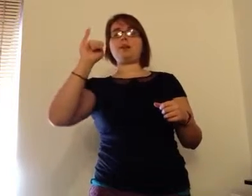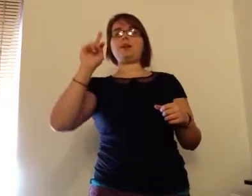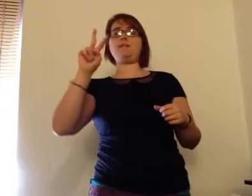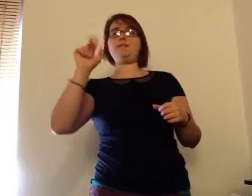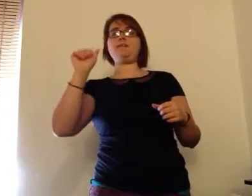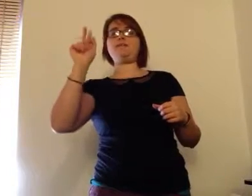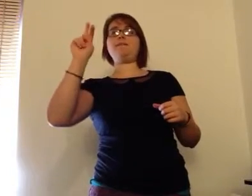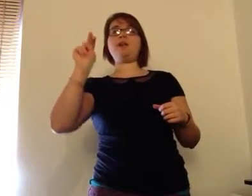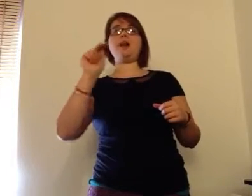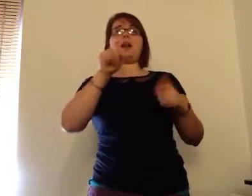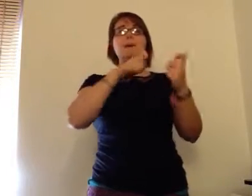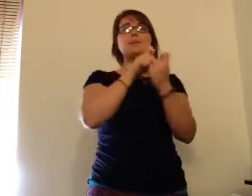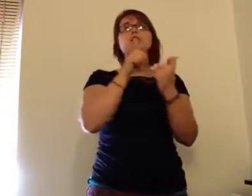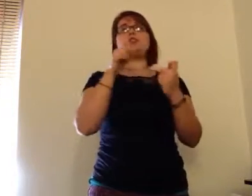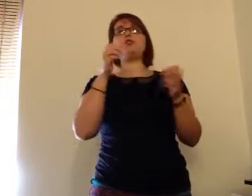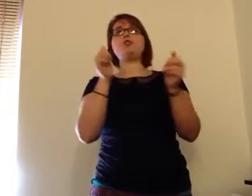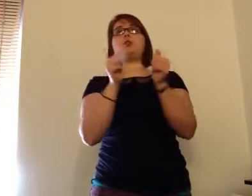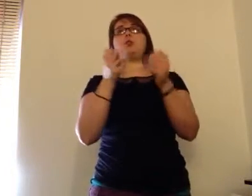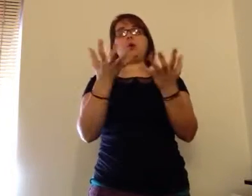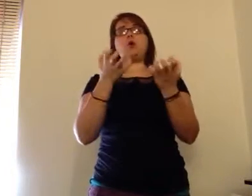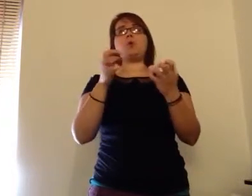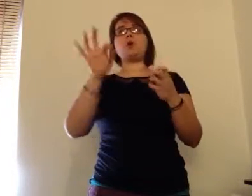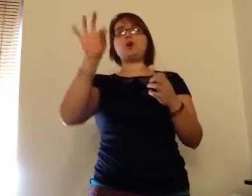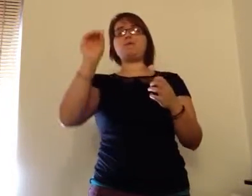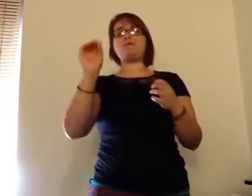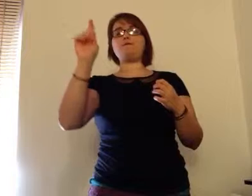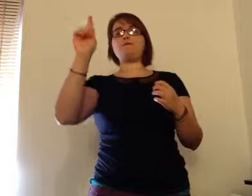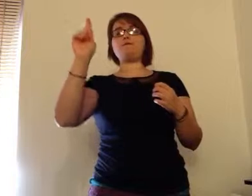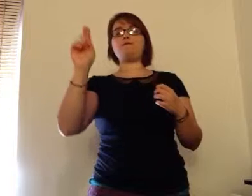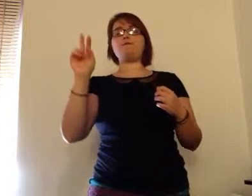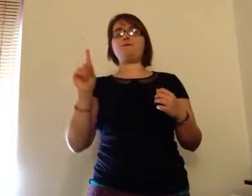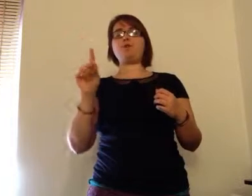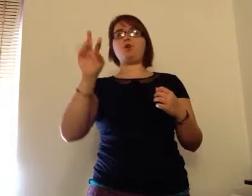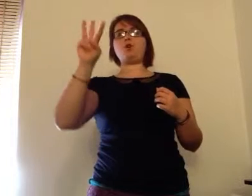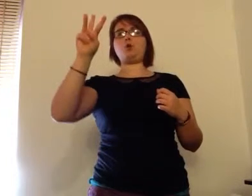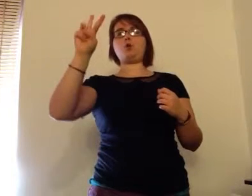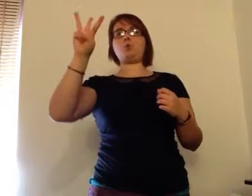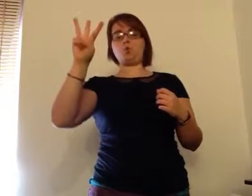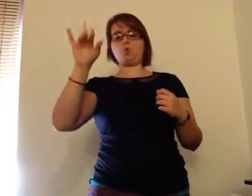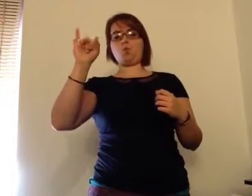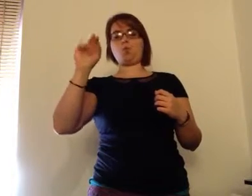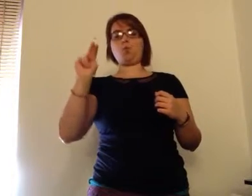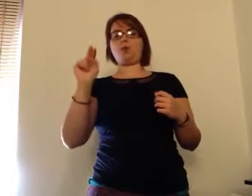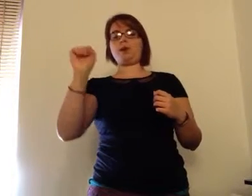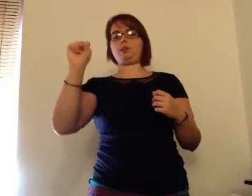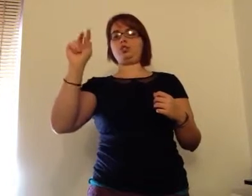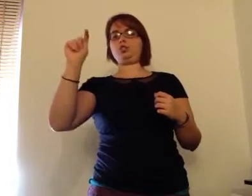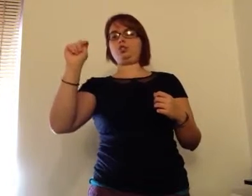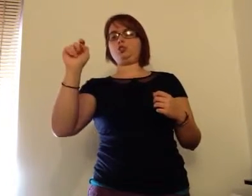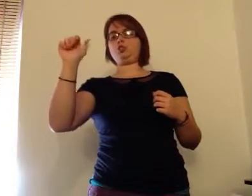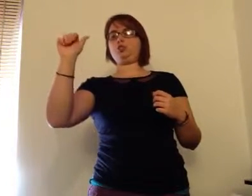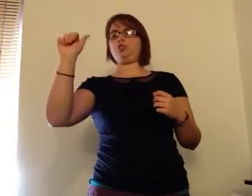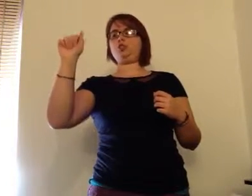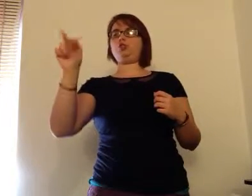wanted a Ford Windstar. We wanted bucket seats. I'm not sure you're familiar with bucket versus bench seats.